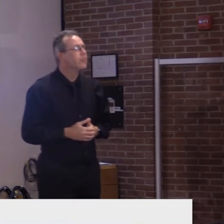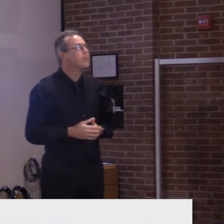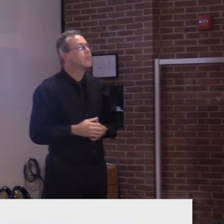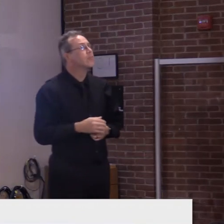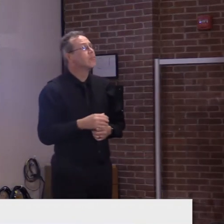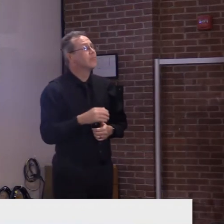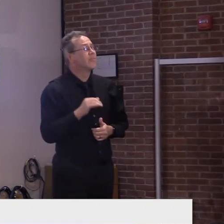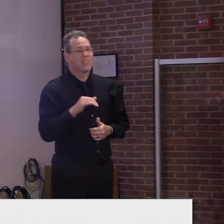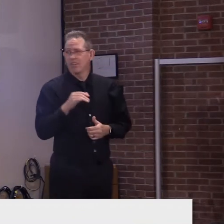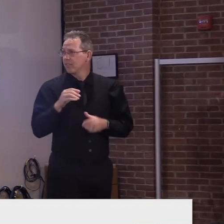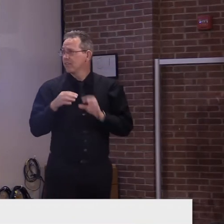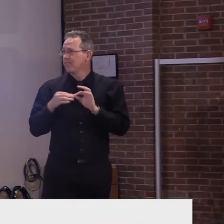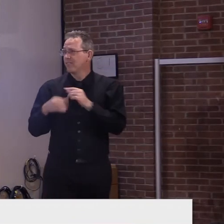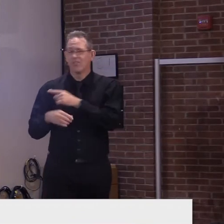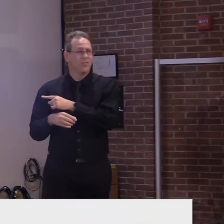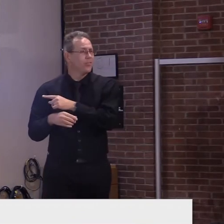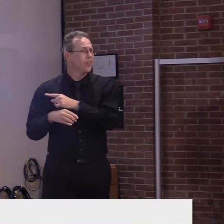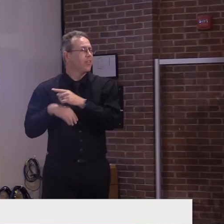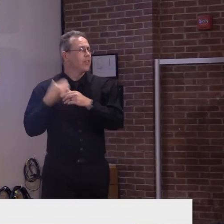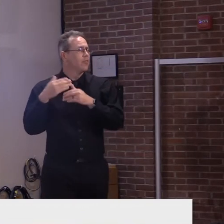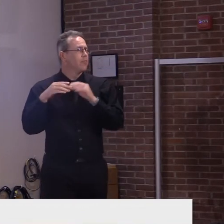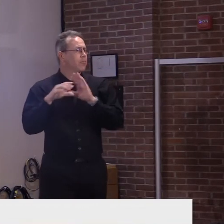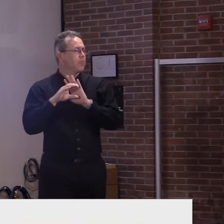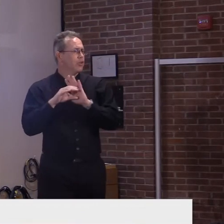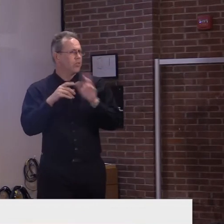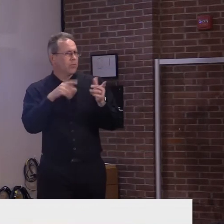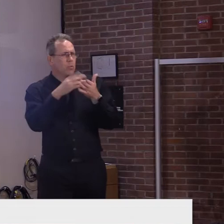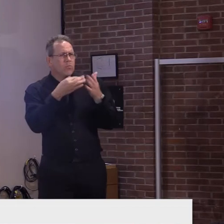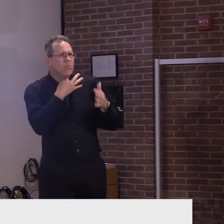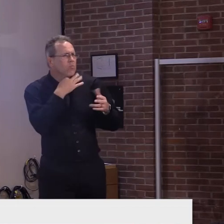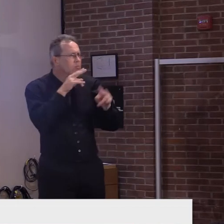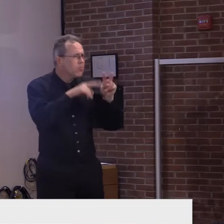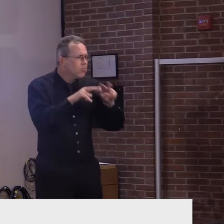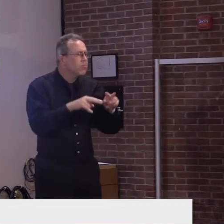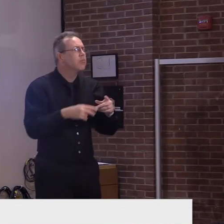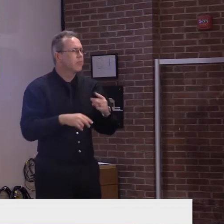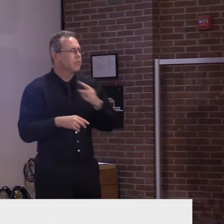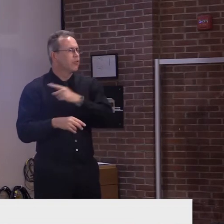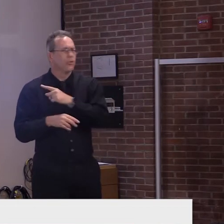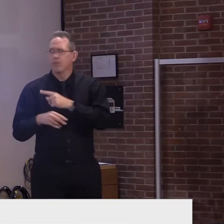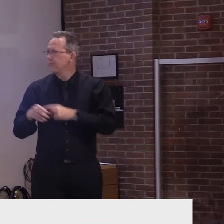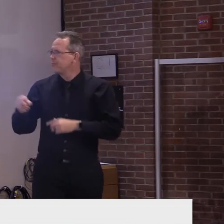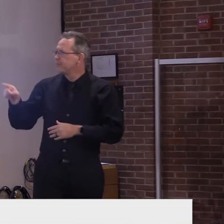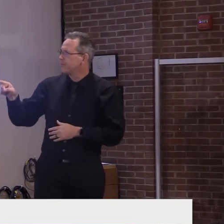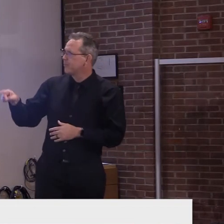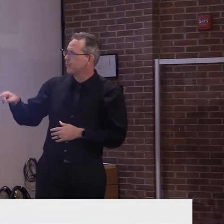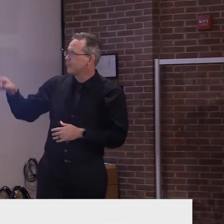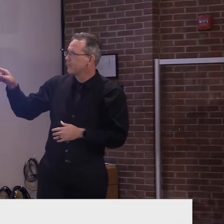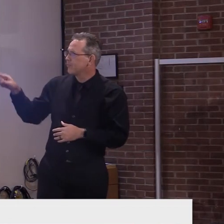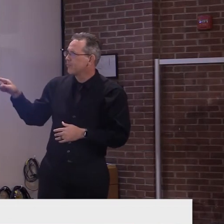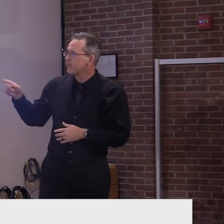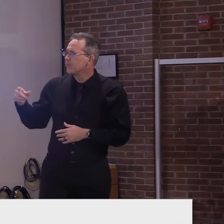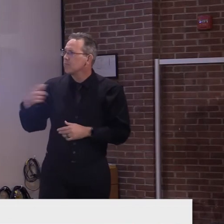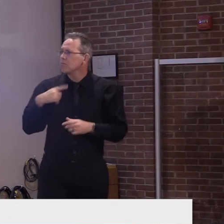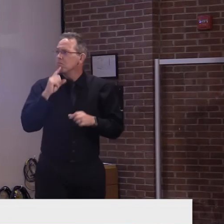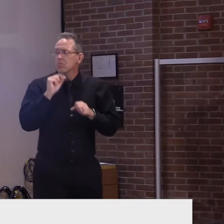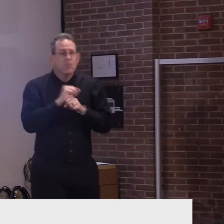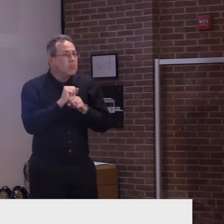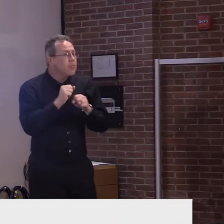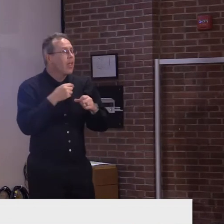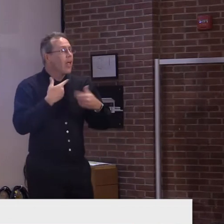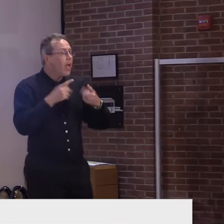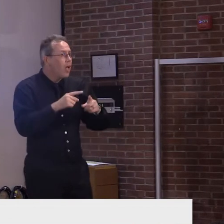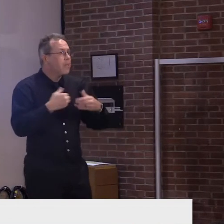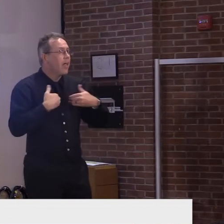also shows an estimate of the detected and undetected rates across every state in the country. And for Vermont's, although